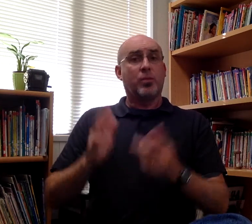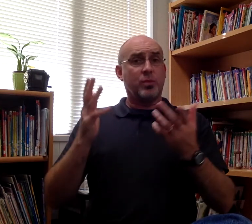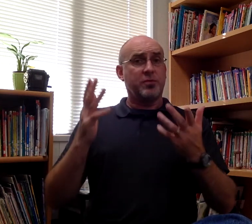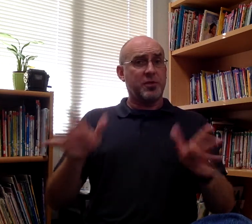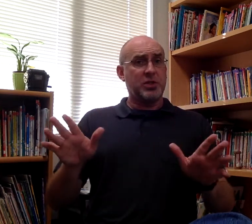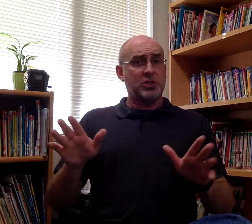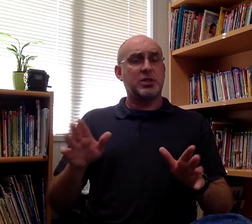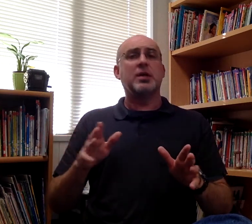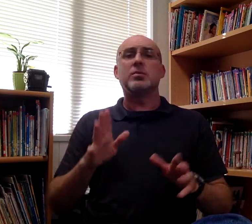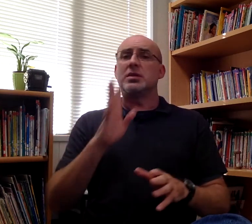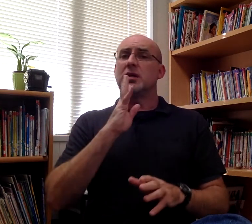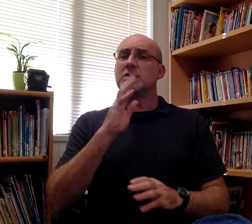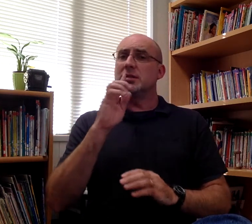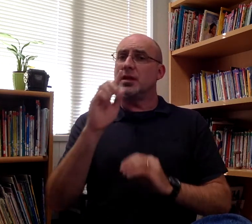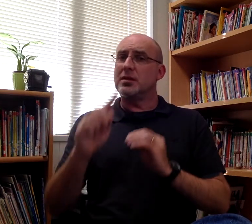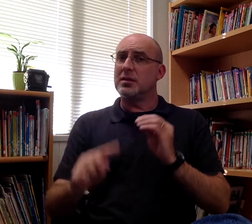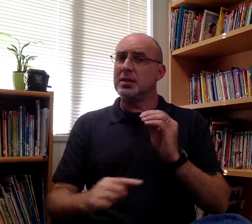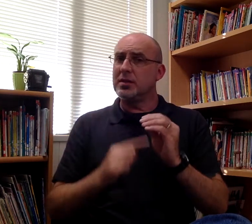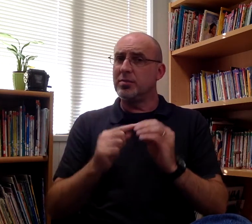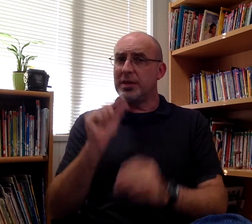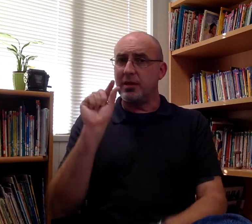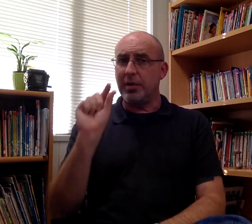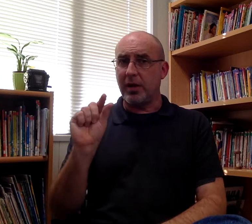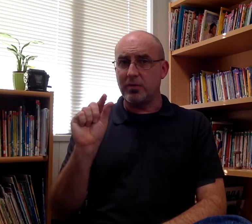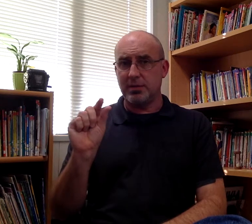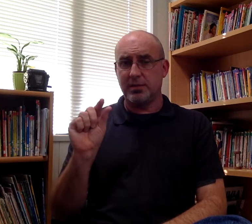when we're finished, I'm going to talk just a little bit about